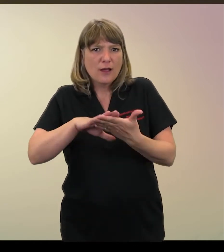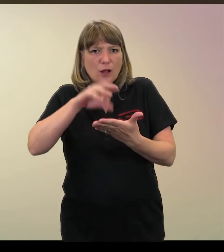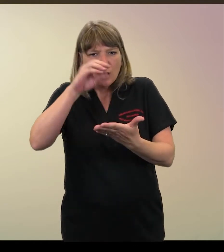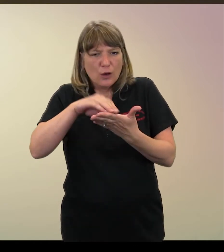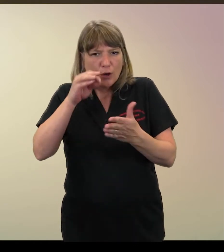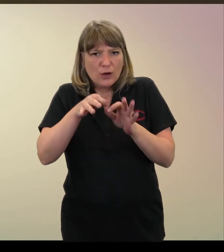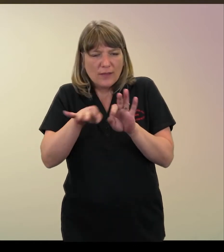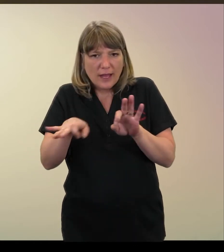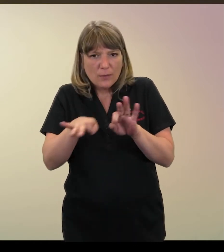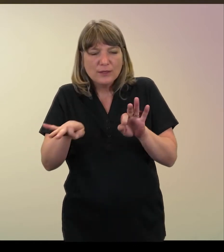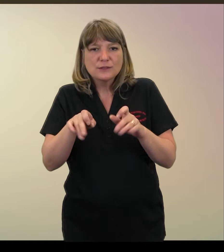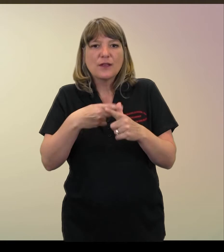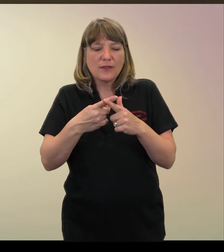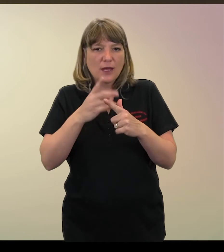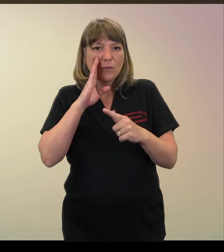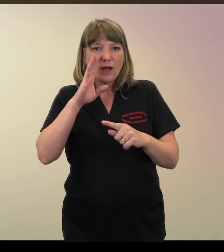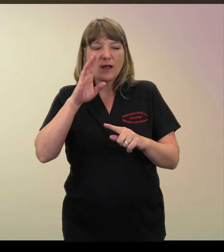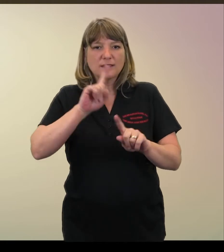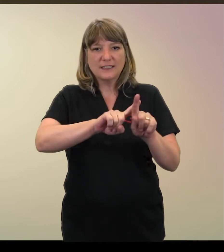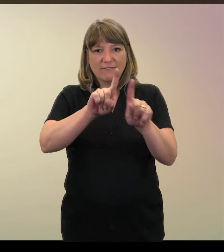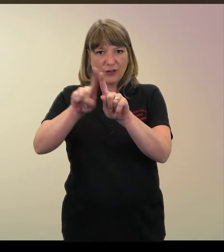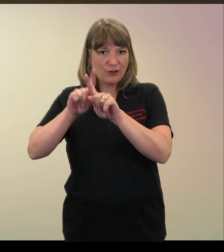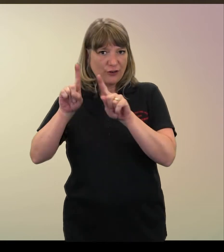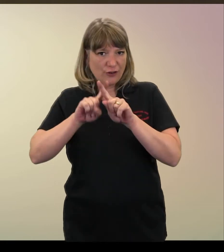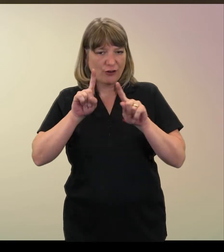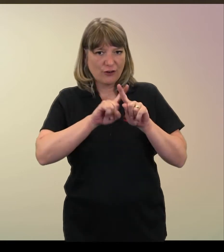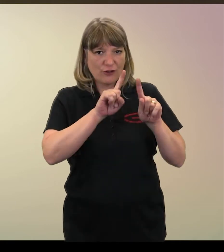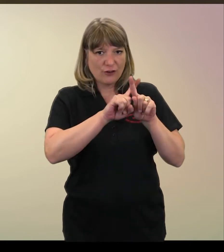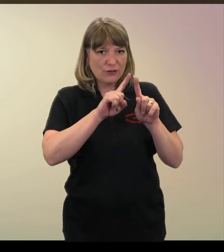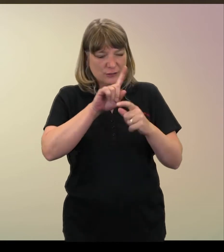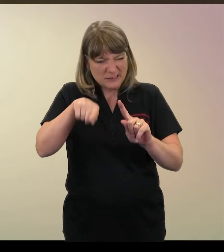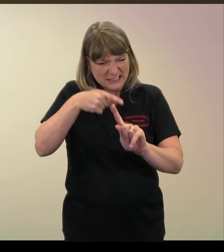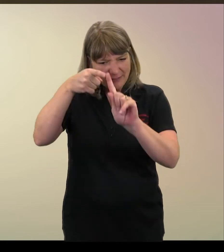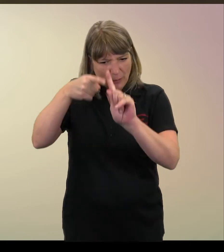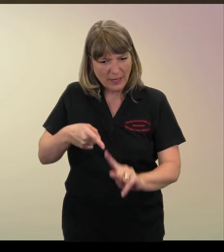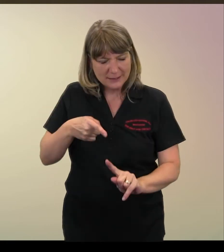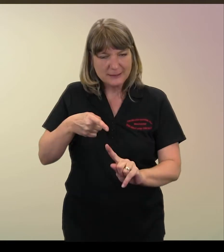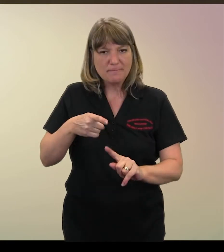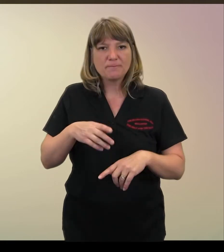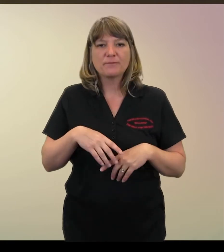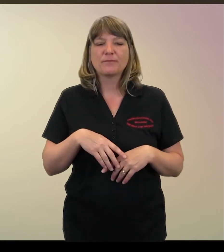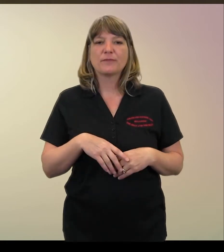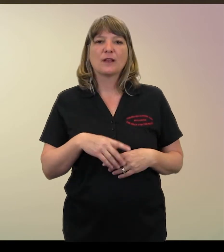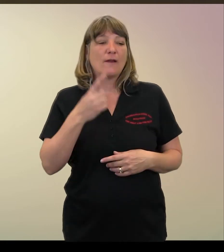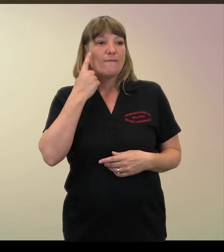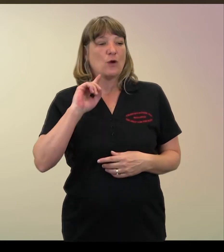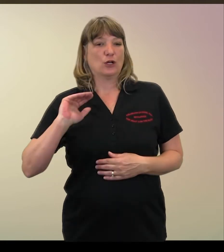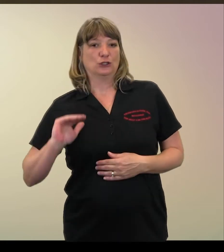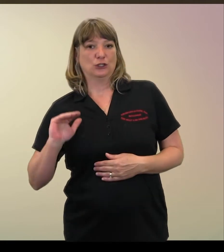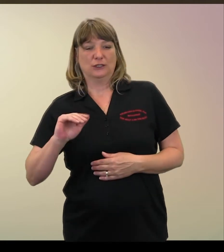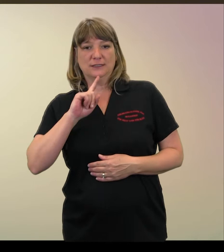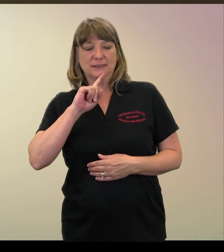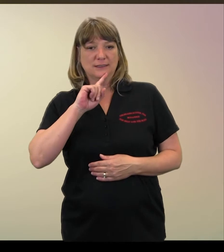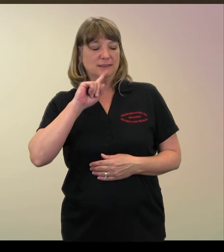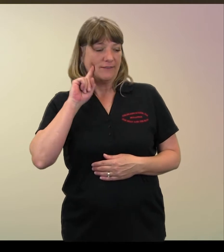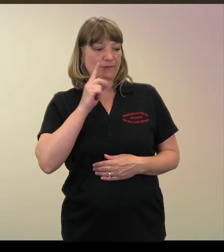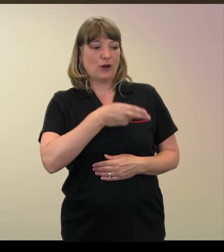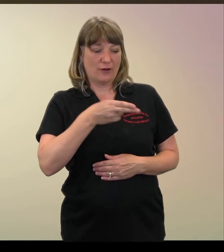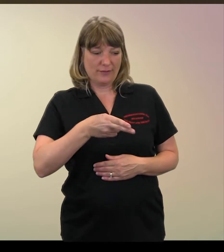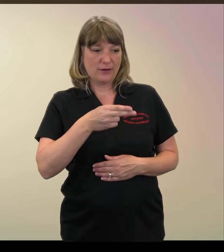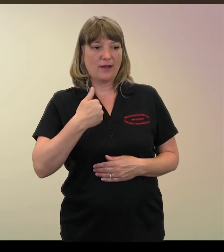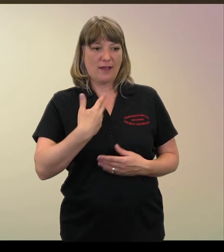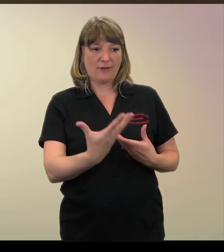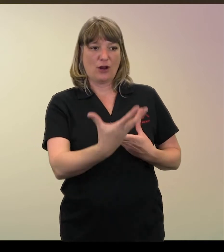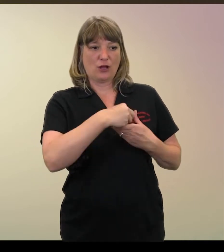the child learns language can differ in very specific ways. For children who are deaf and